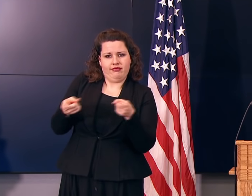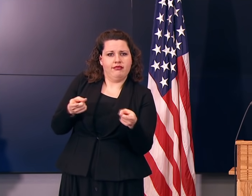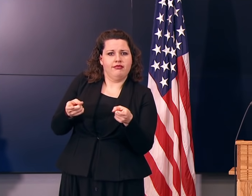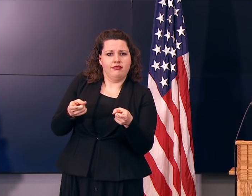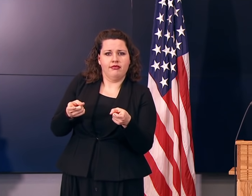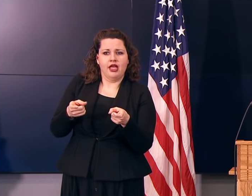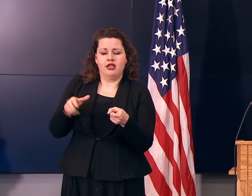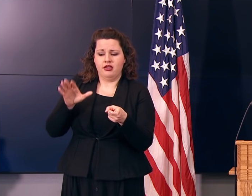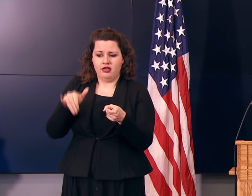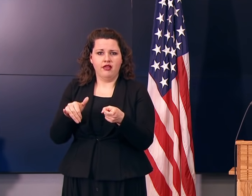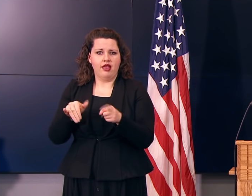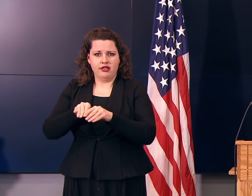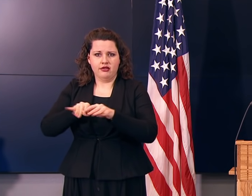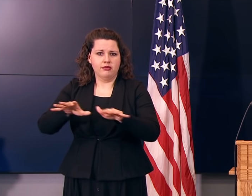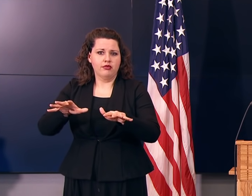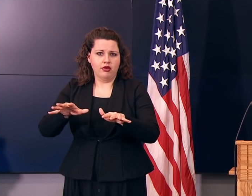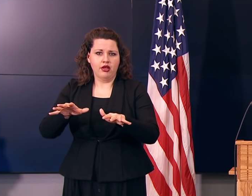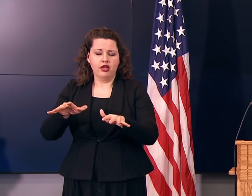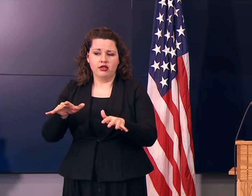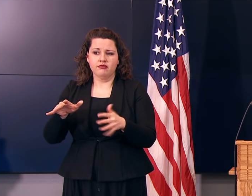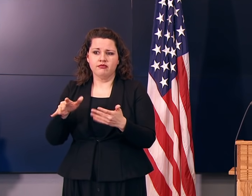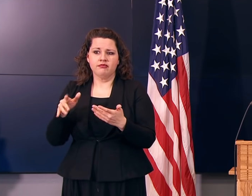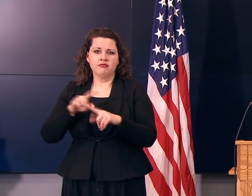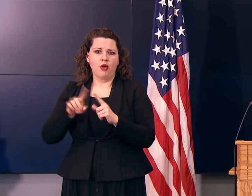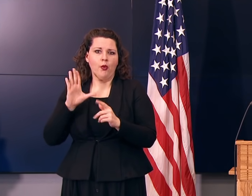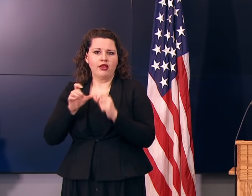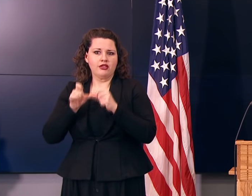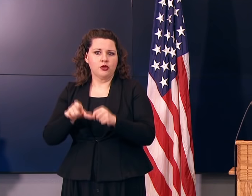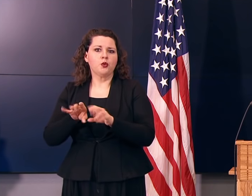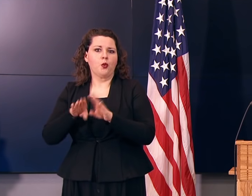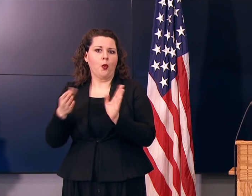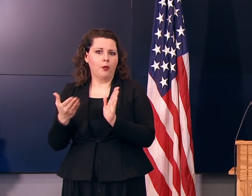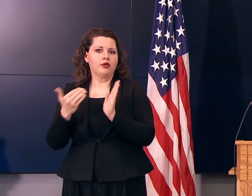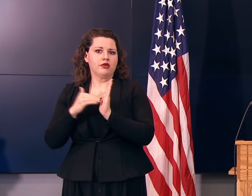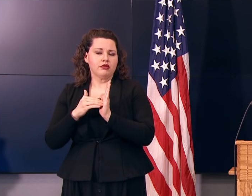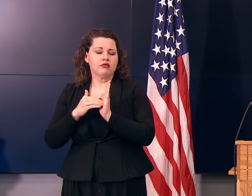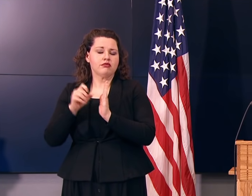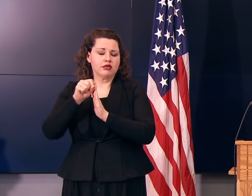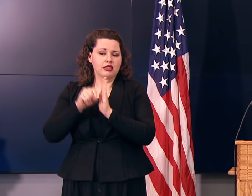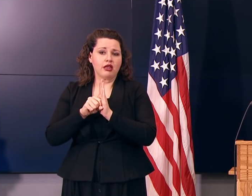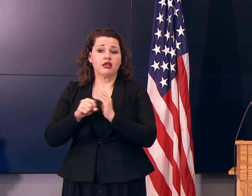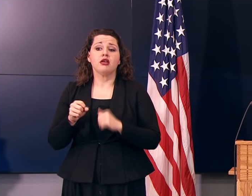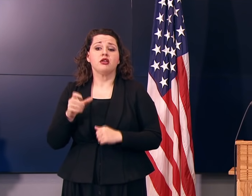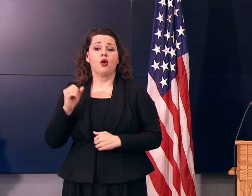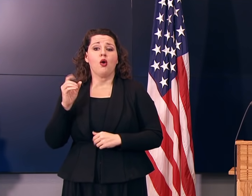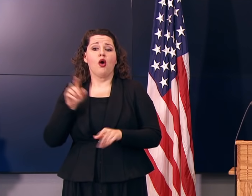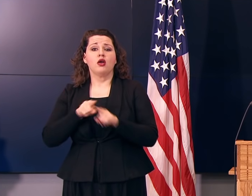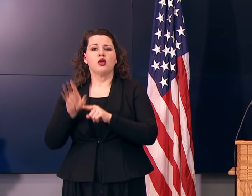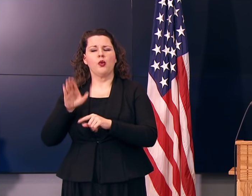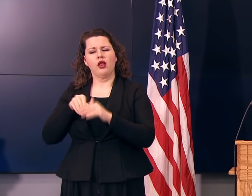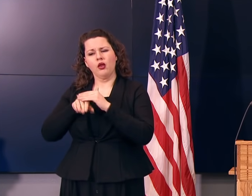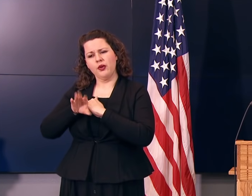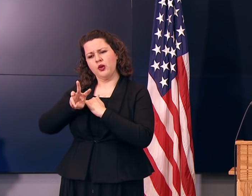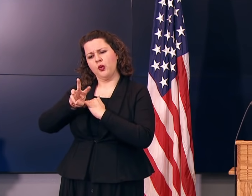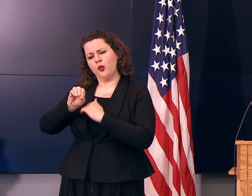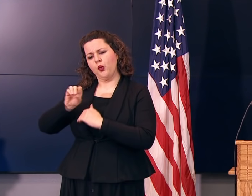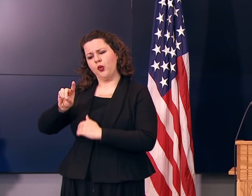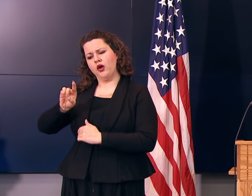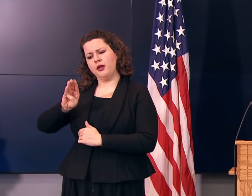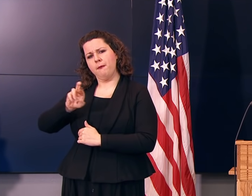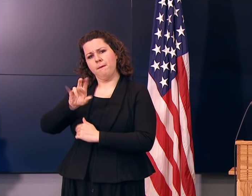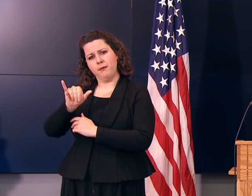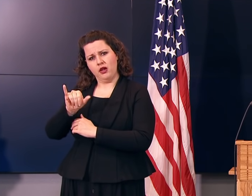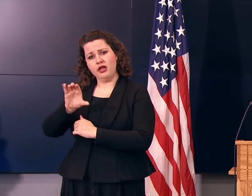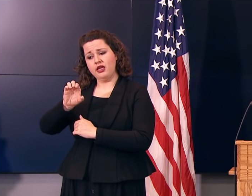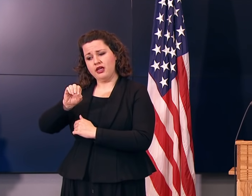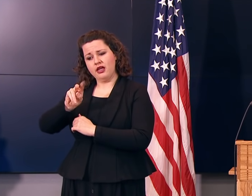the spread as we continue to reopen the state. We also will be looking at going into Woodbury County. They're seeing a significant